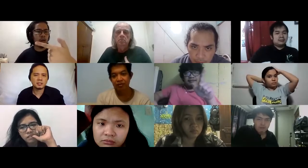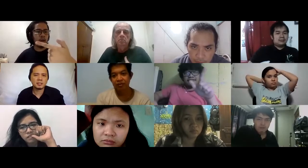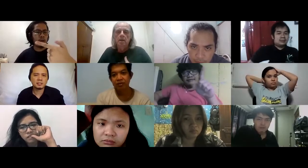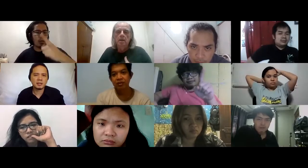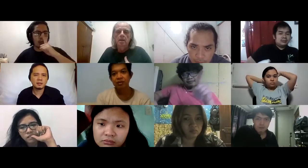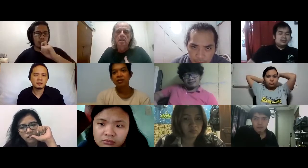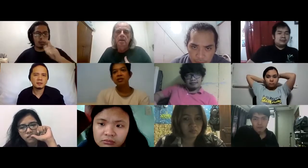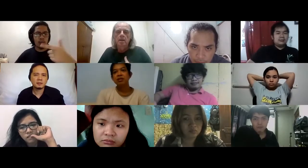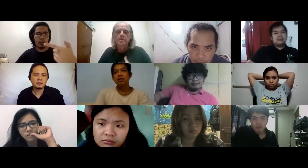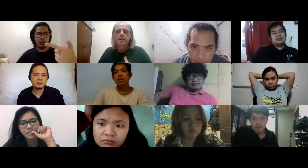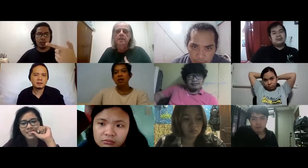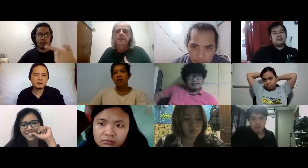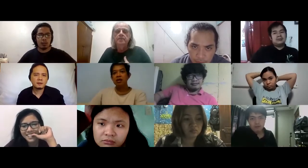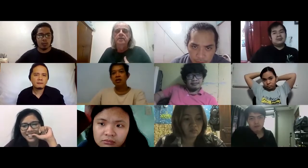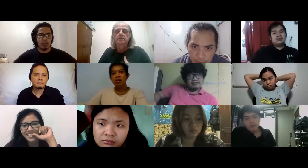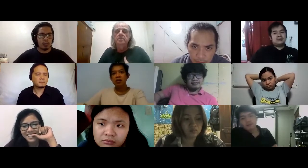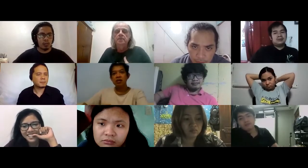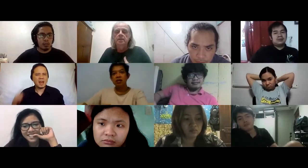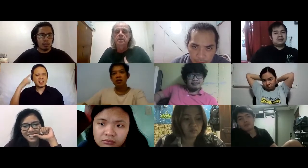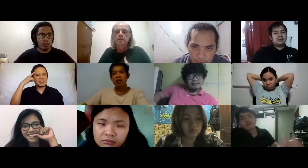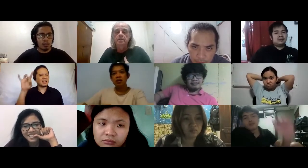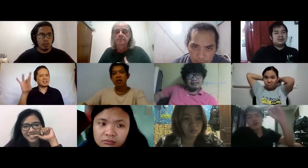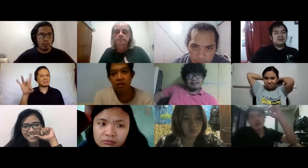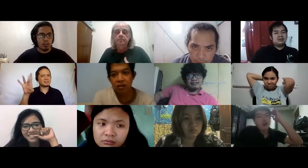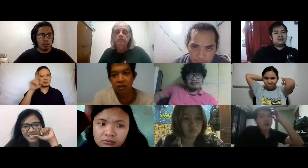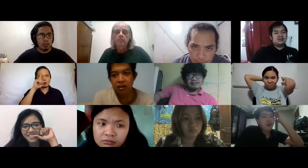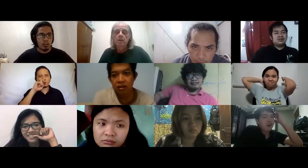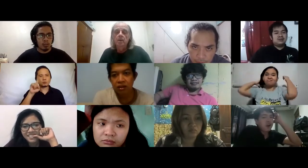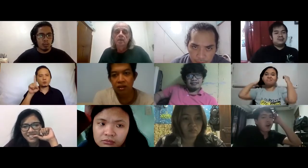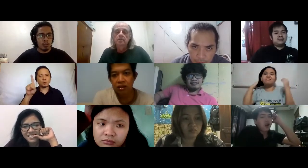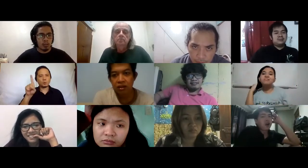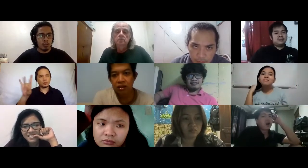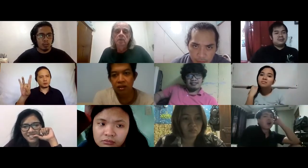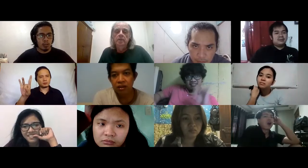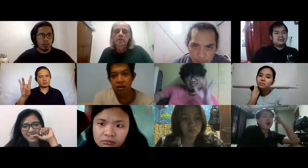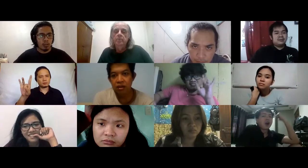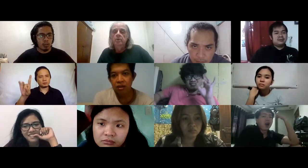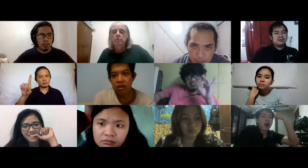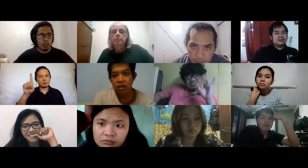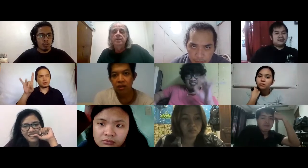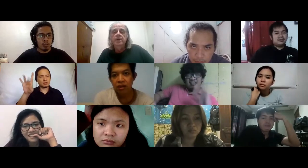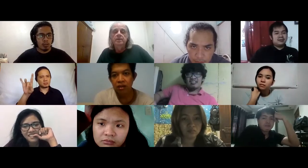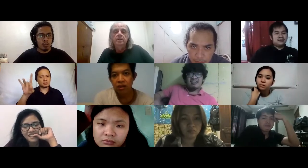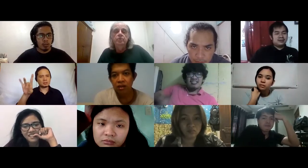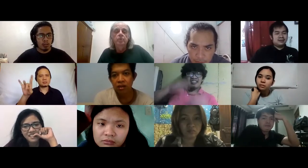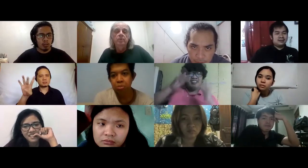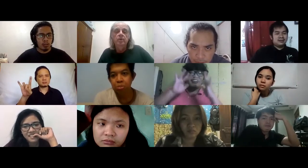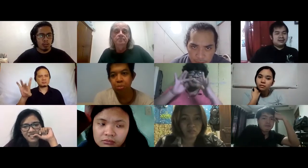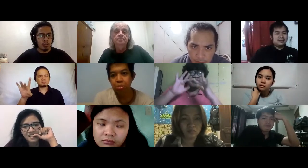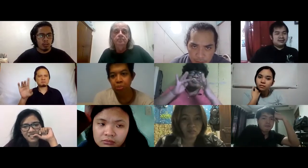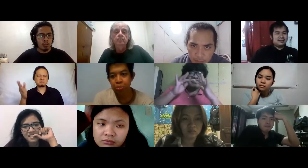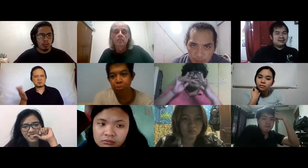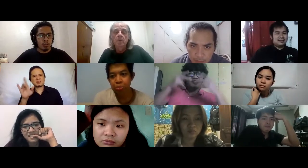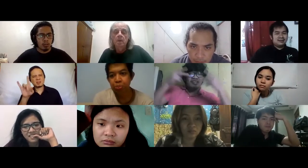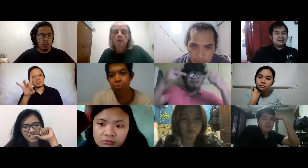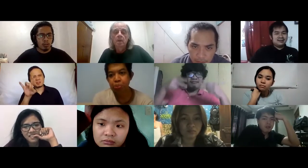Shaq is asking. I think 18. I think 18. Anywhere between 18 and